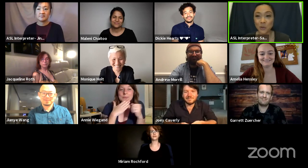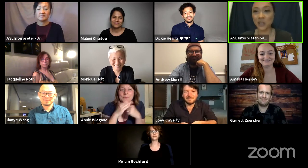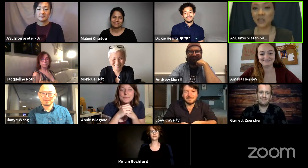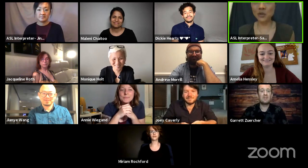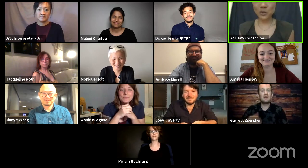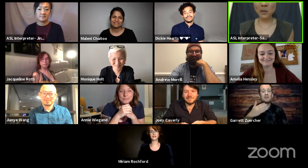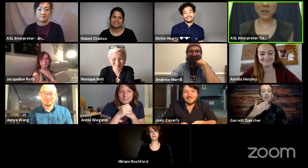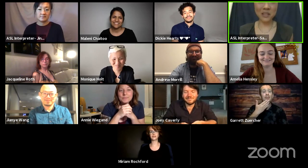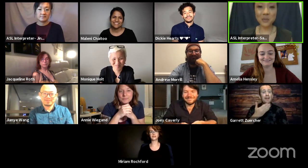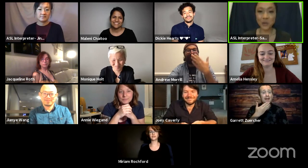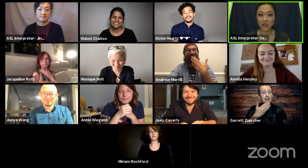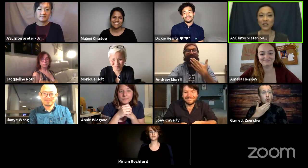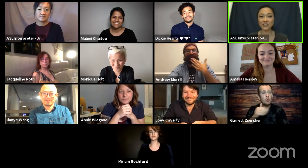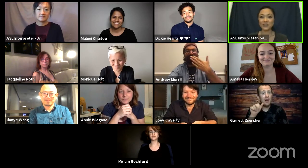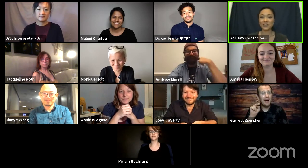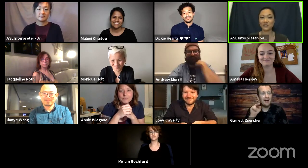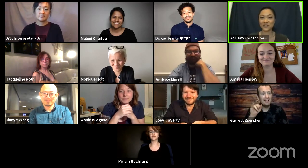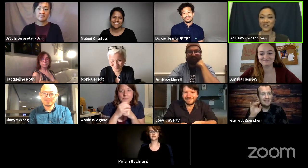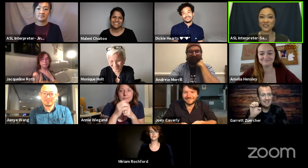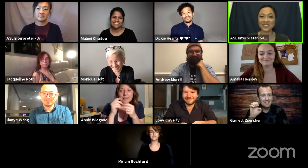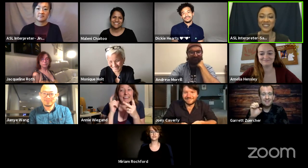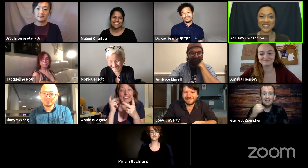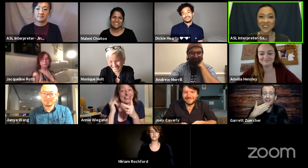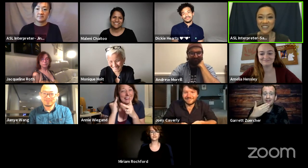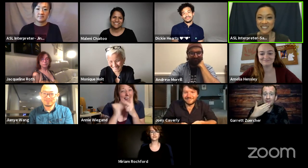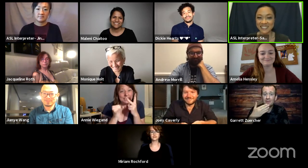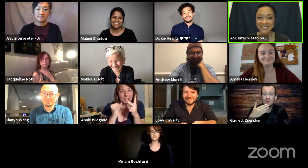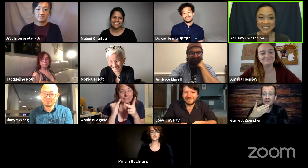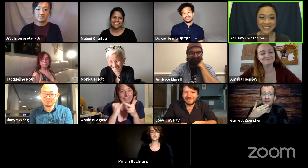we can do something similar. Right? Yes.